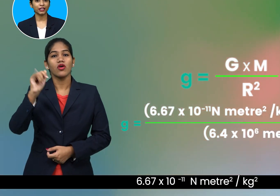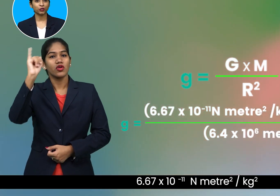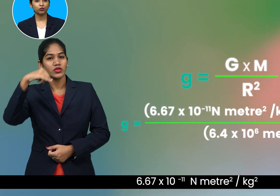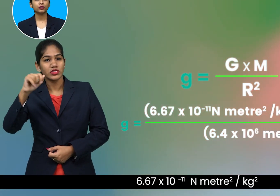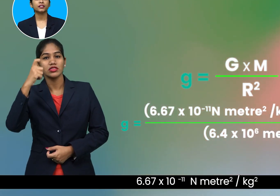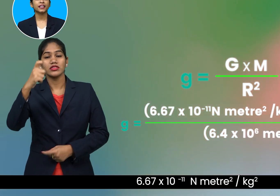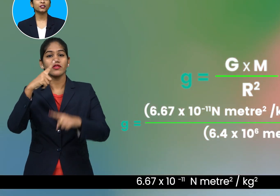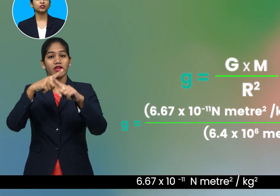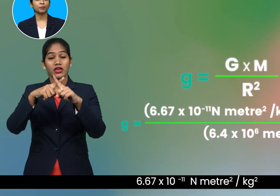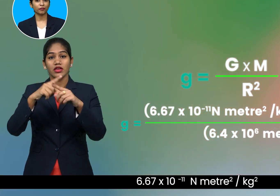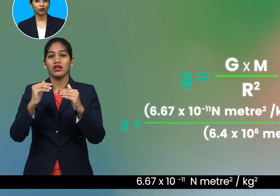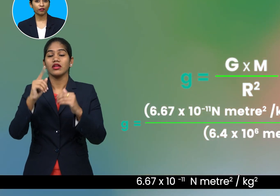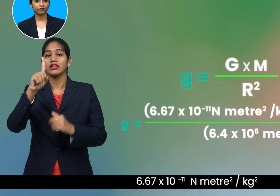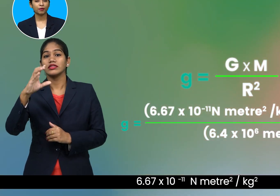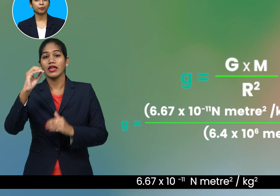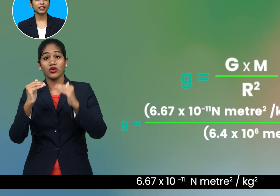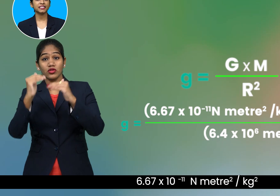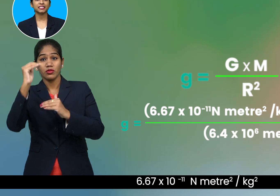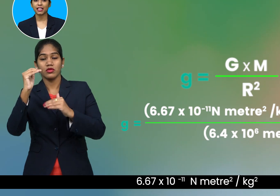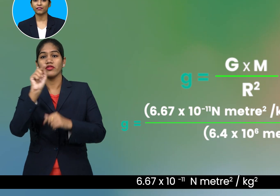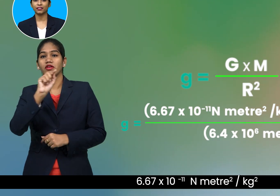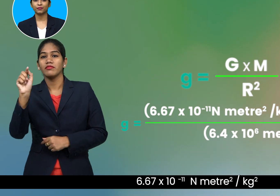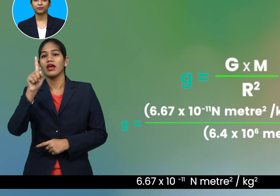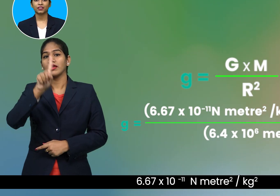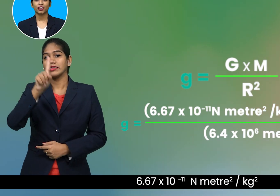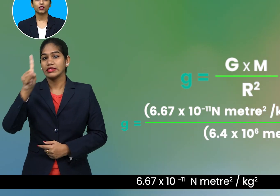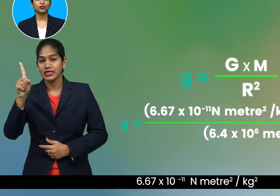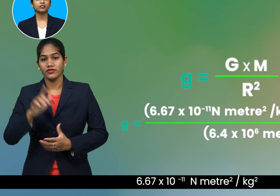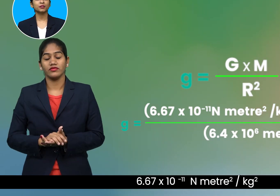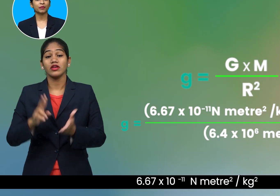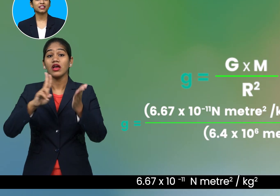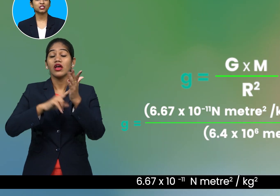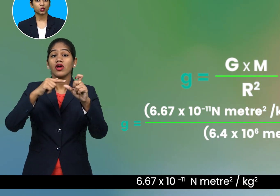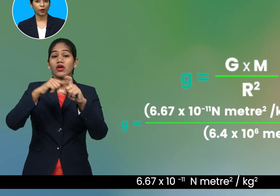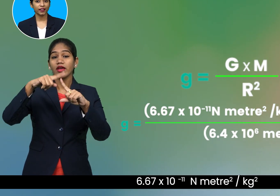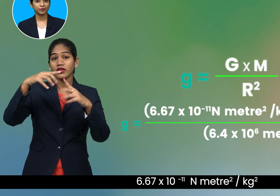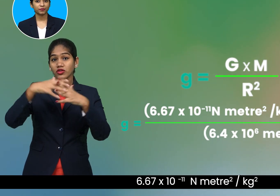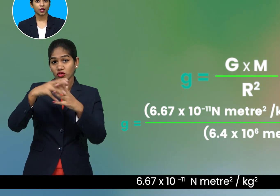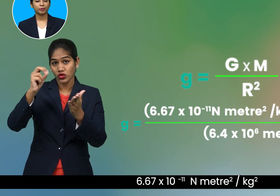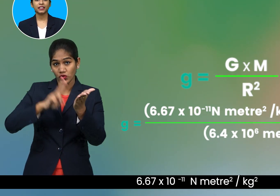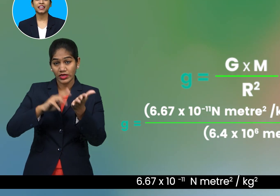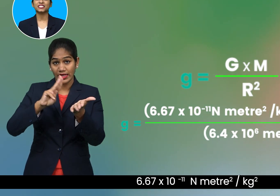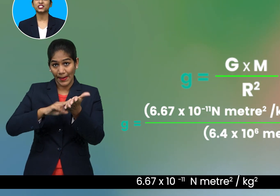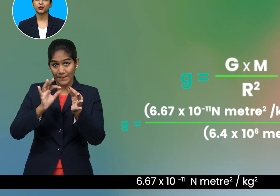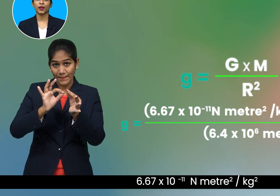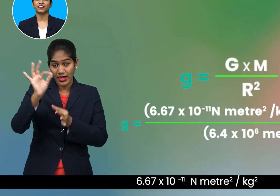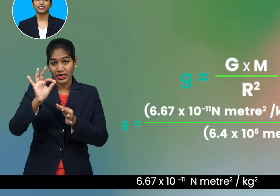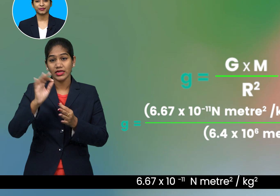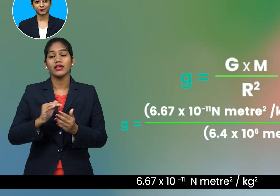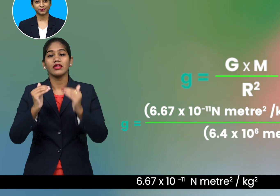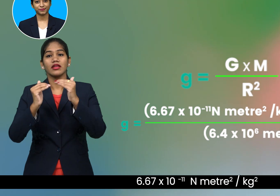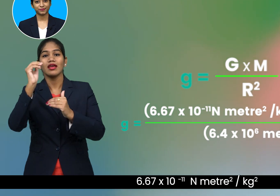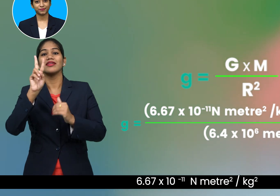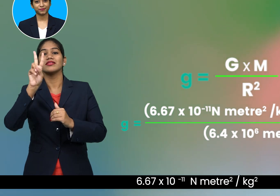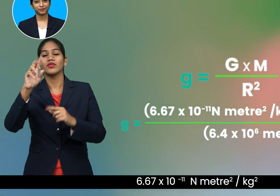6.67 into 10 to the power of minus 11 Newton meter square per kg square.